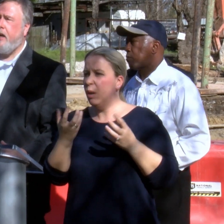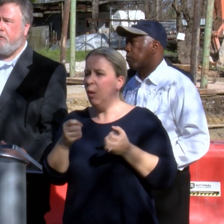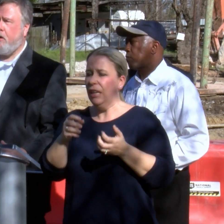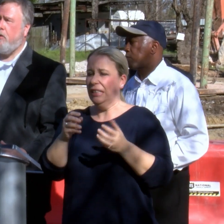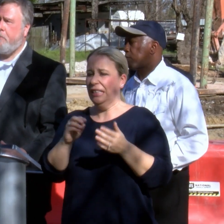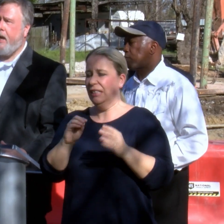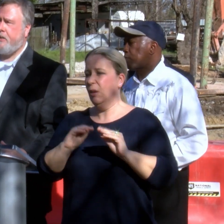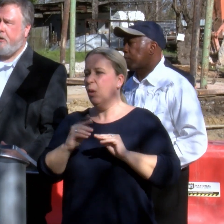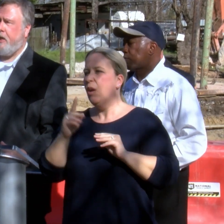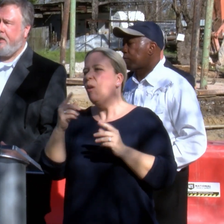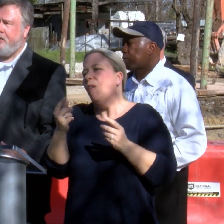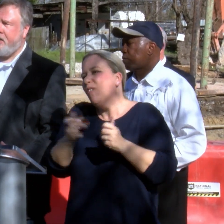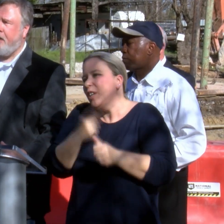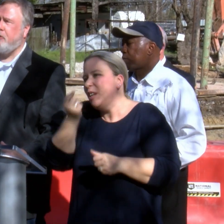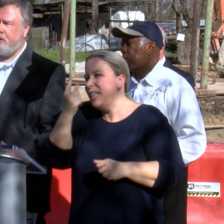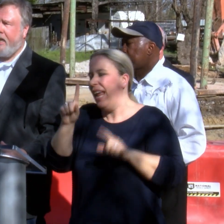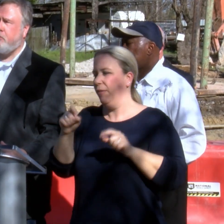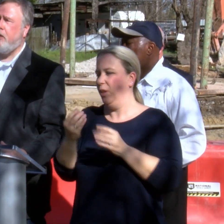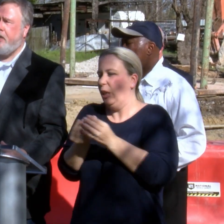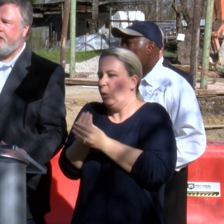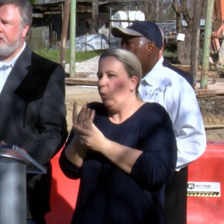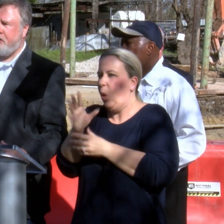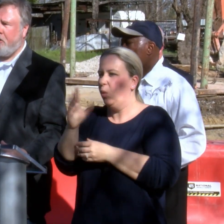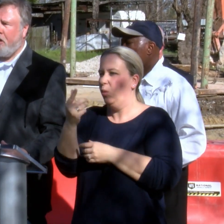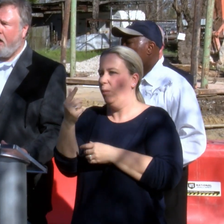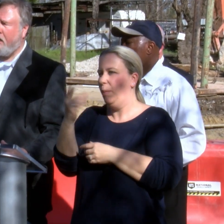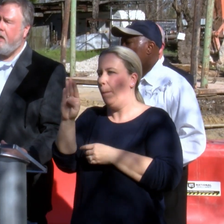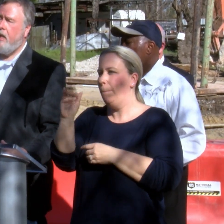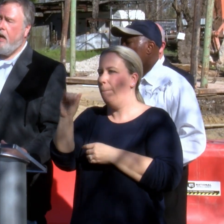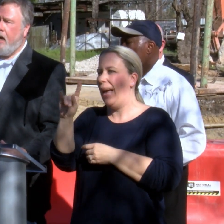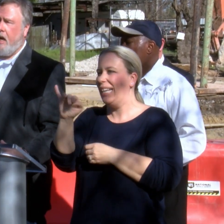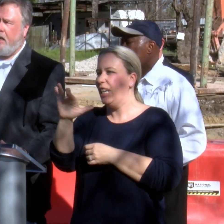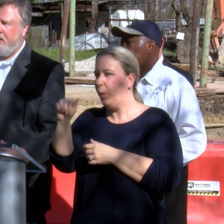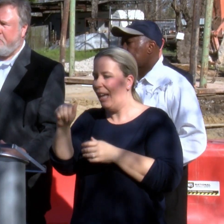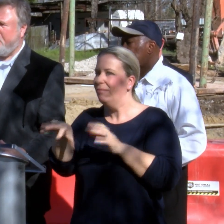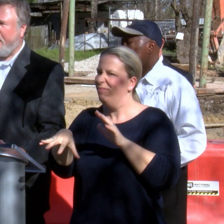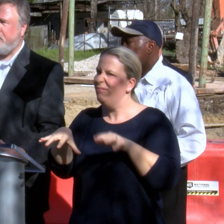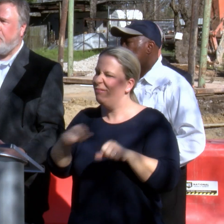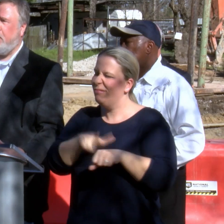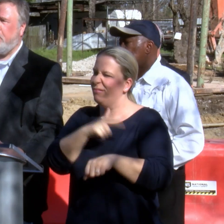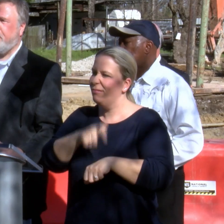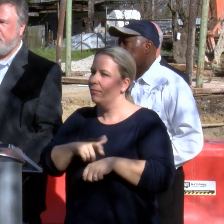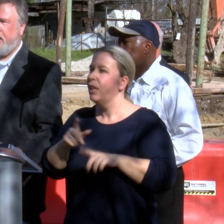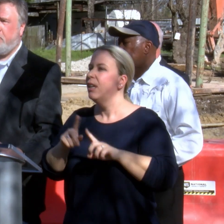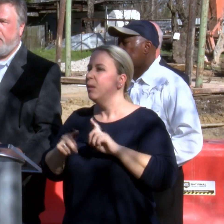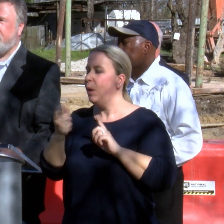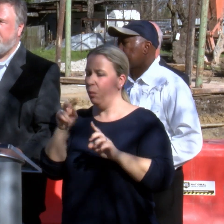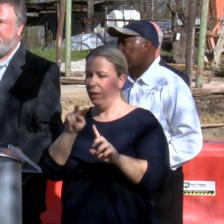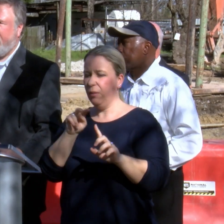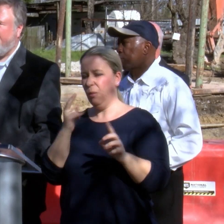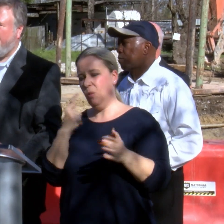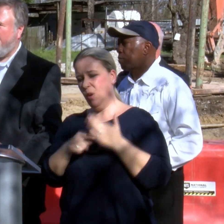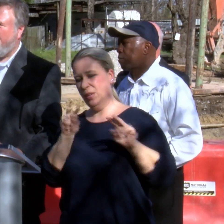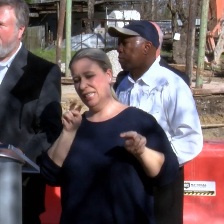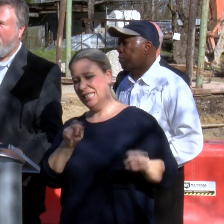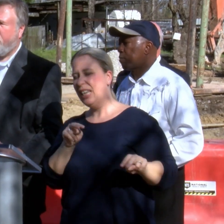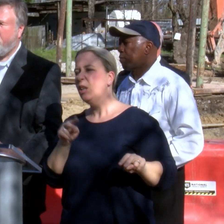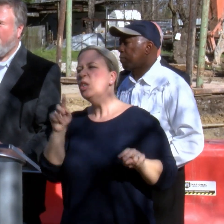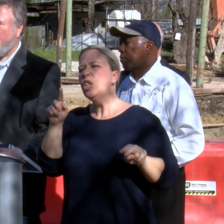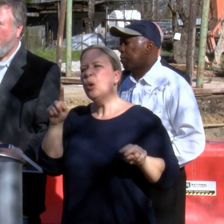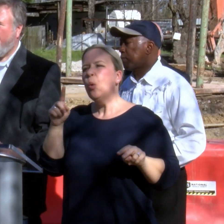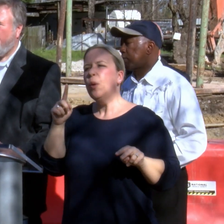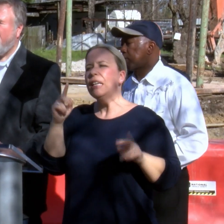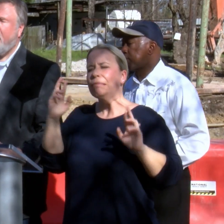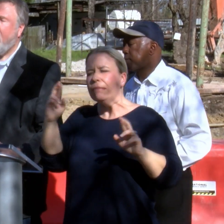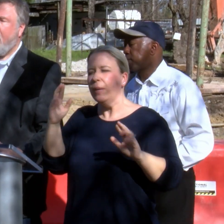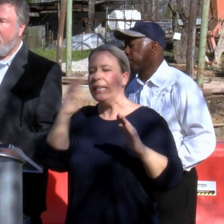have to try and grow the bacteria in the samples, and that's what takes us so long. That based on what we've seen, we expect to have a clean bill of health